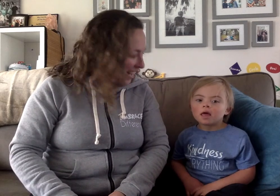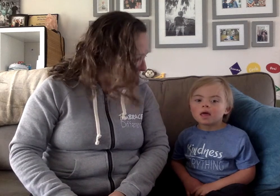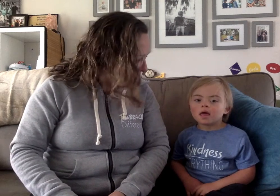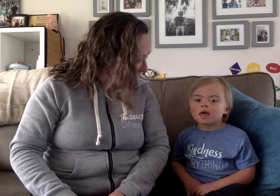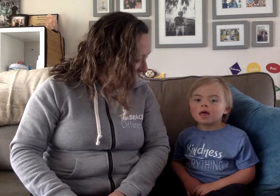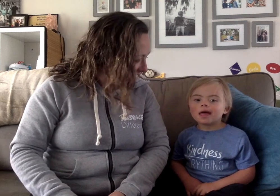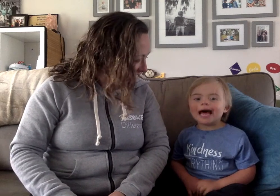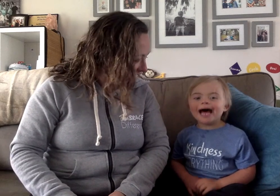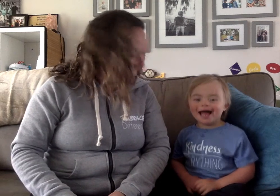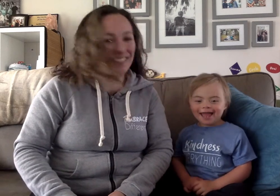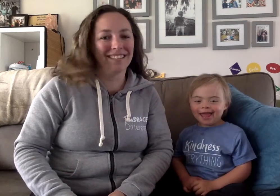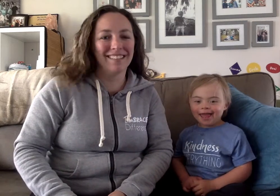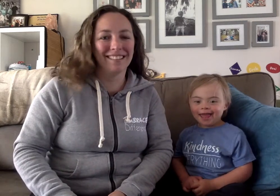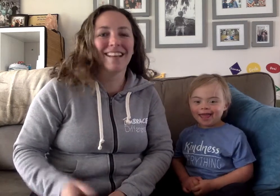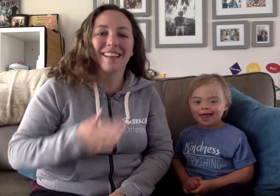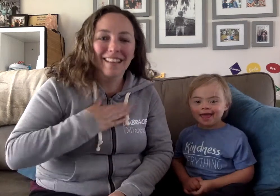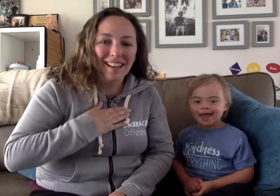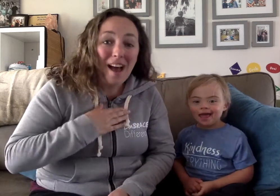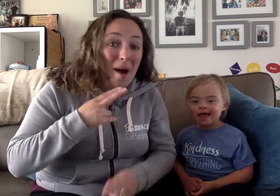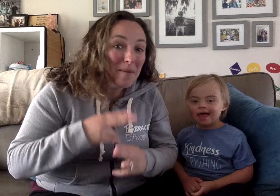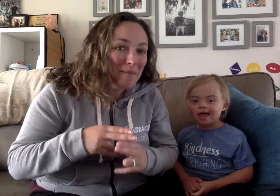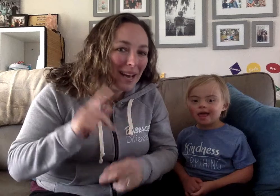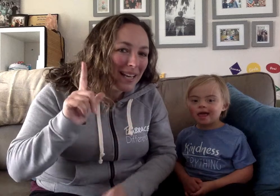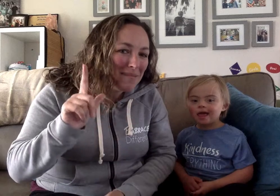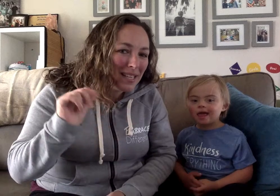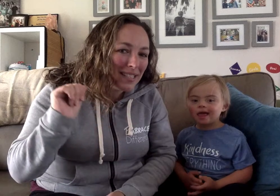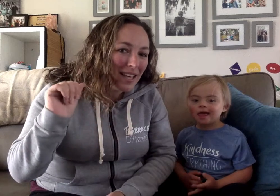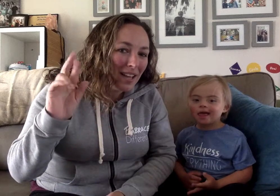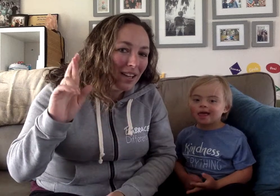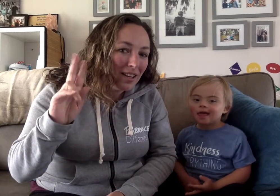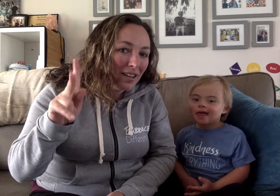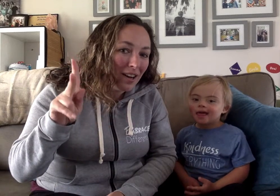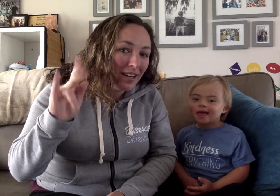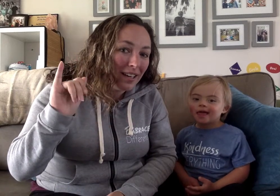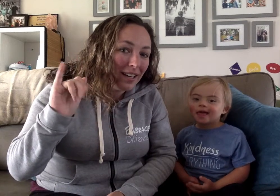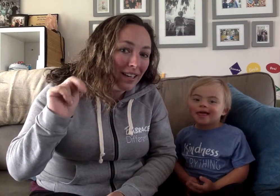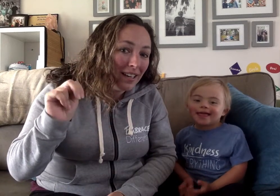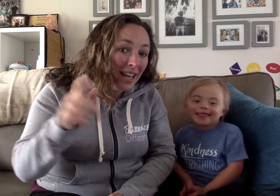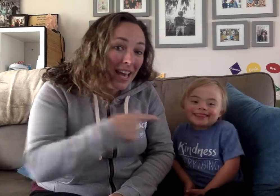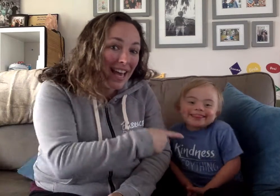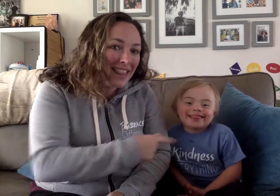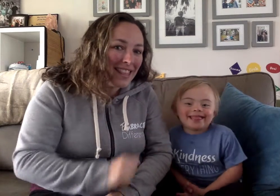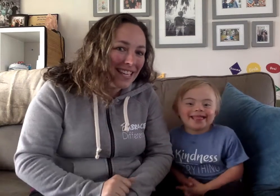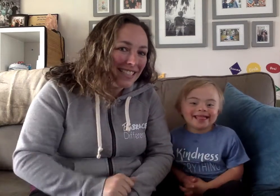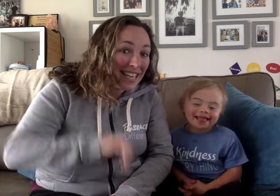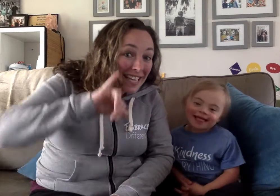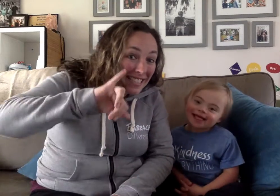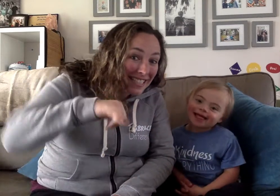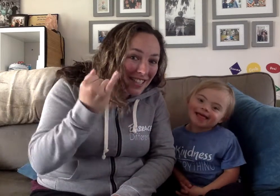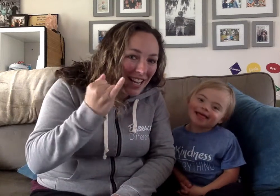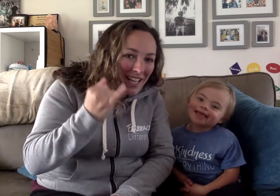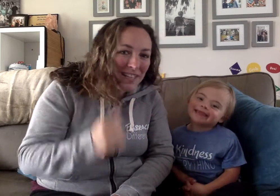You say hi? Hi. My name is Larkin, and this is